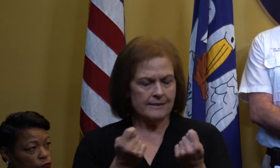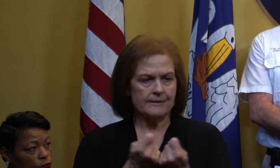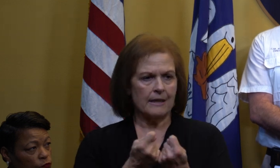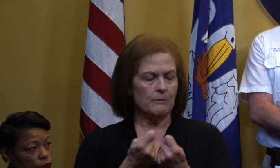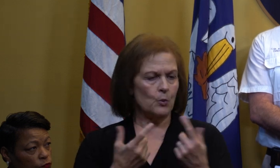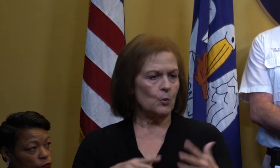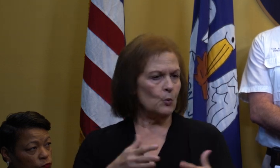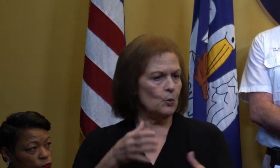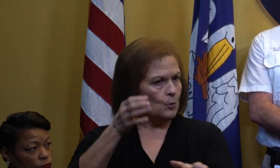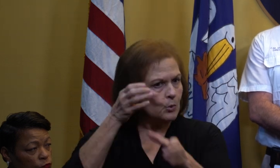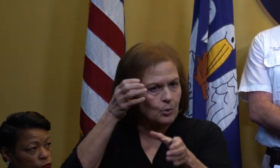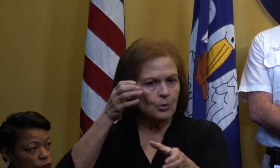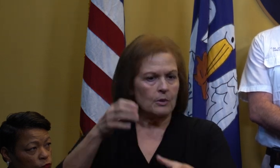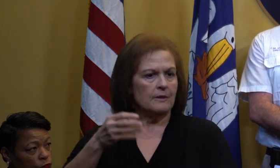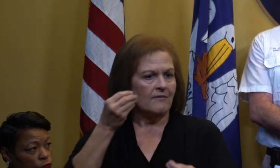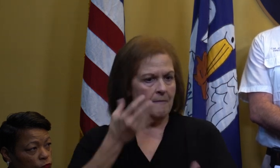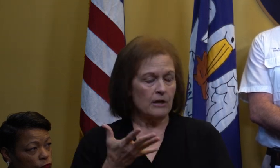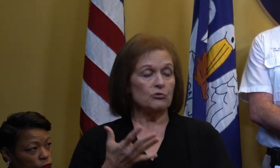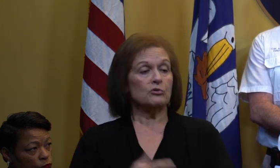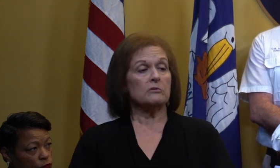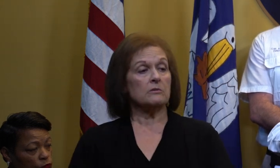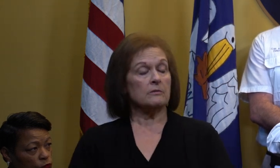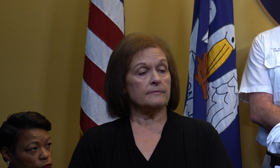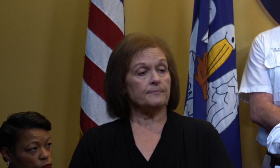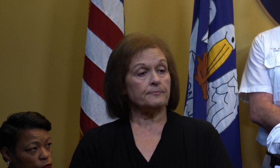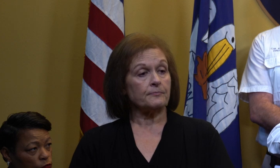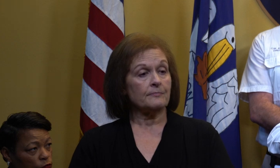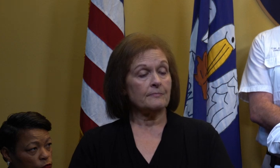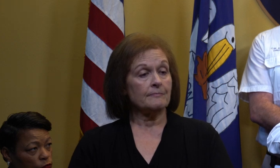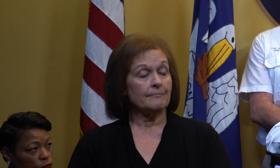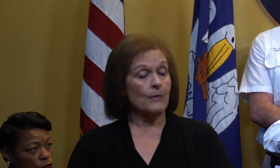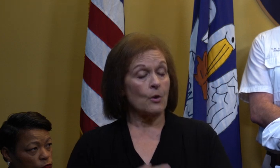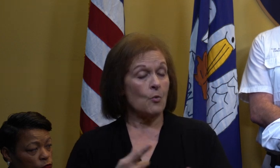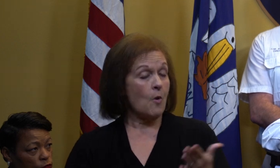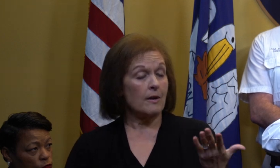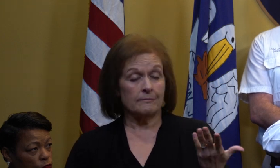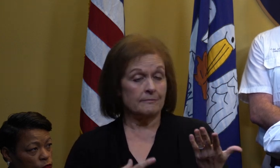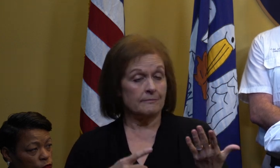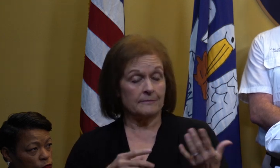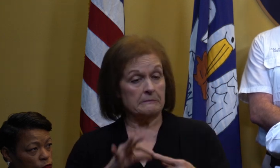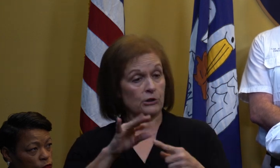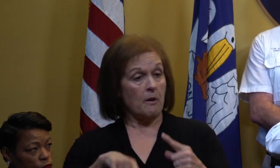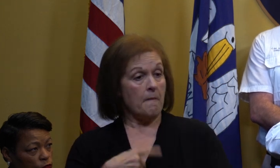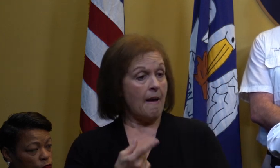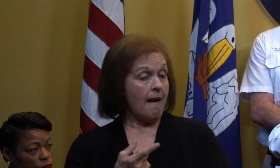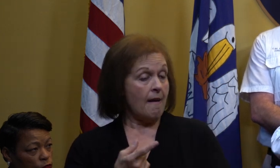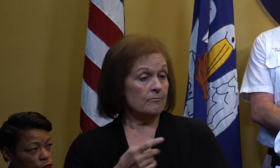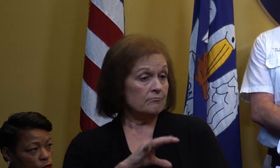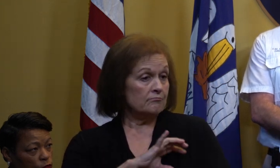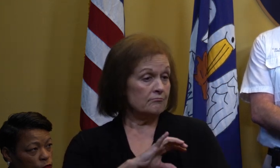in the basics. And there's something unique about law enforcement, as well as my partners here,